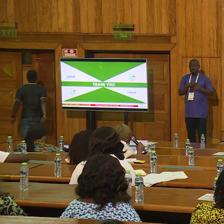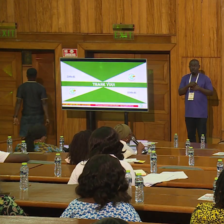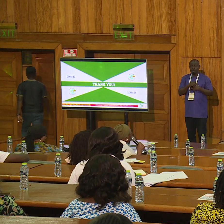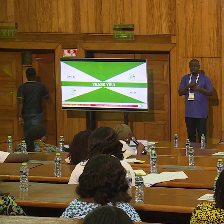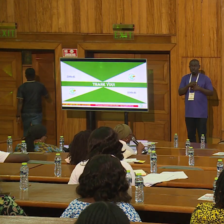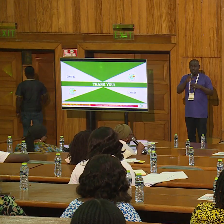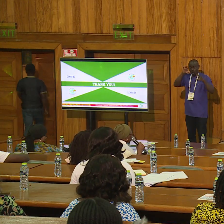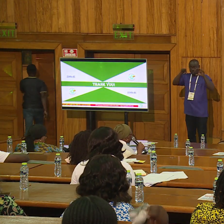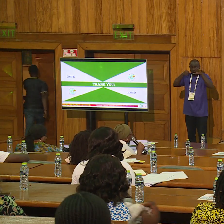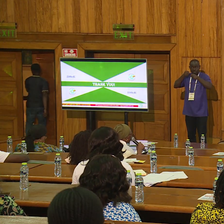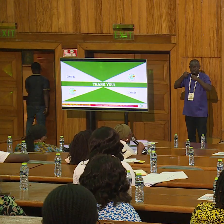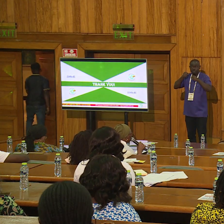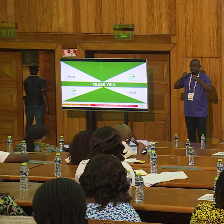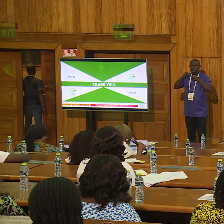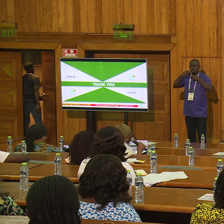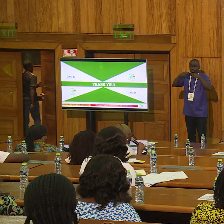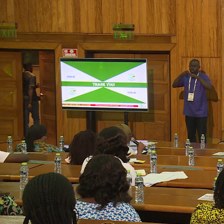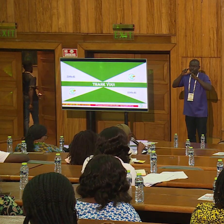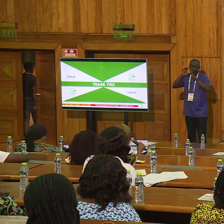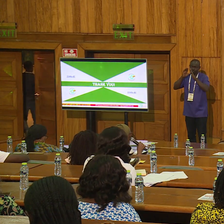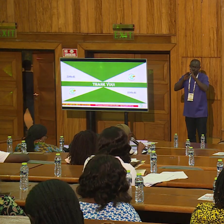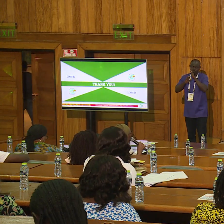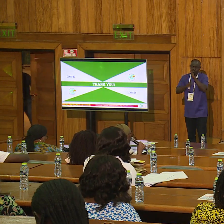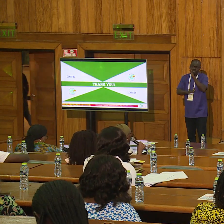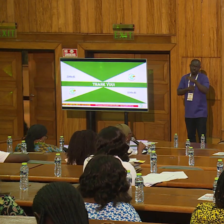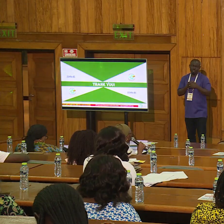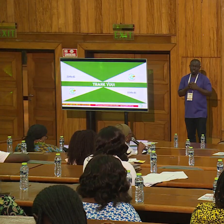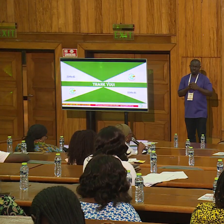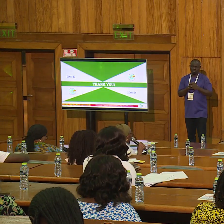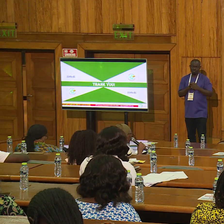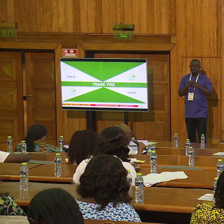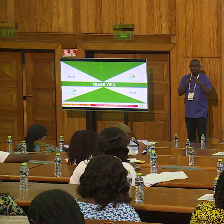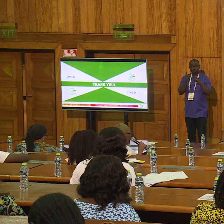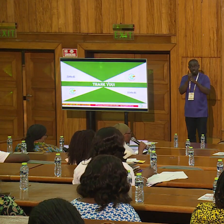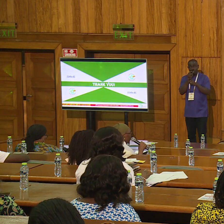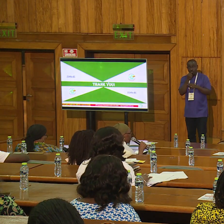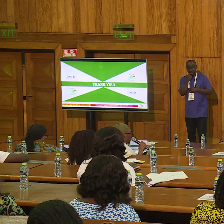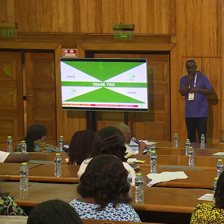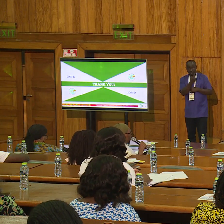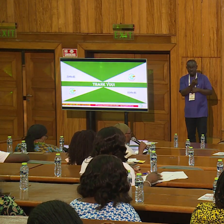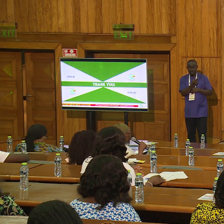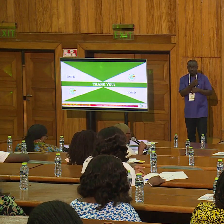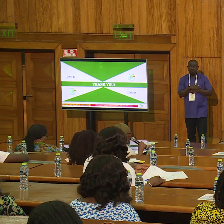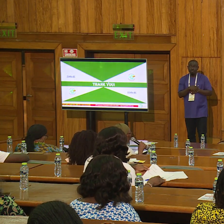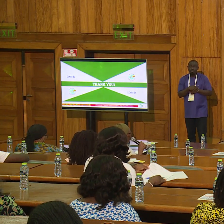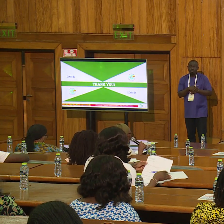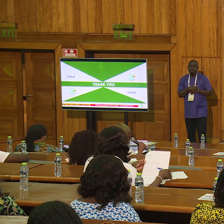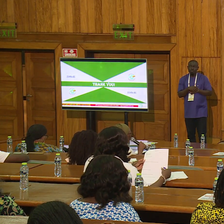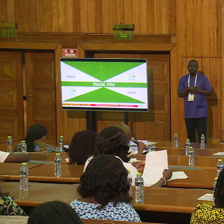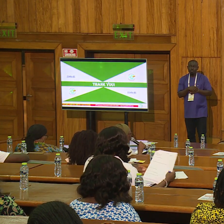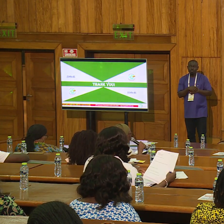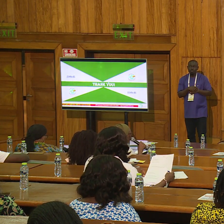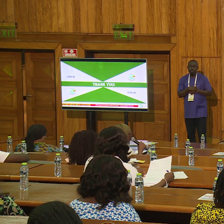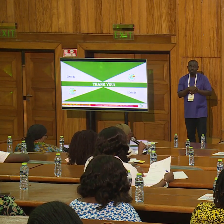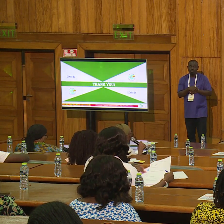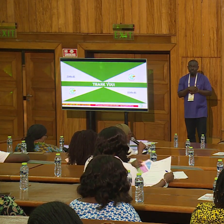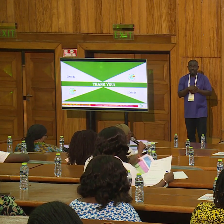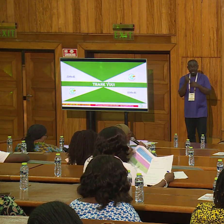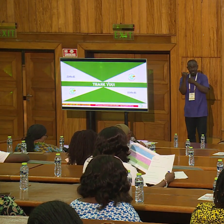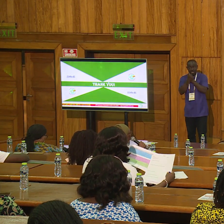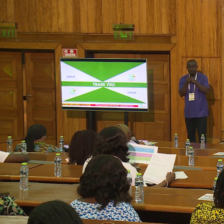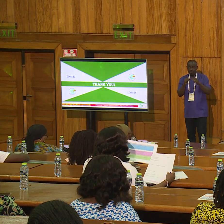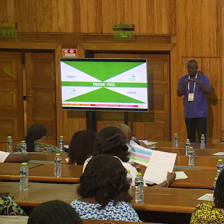will decrease. So I just want to say that as a country, we must keep